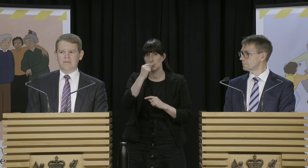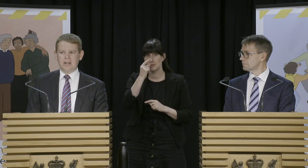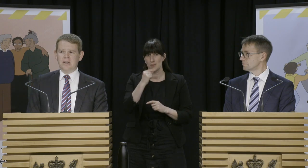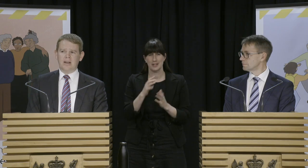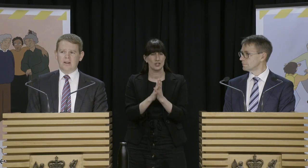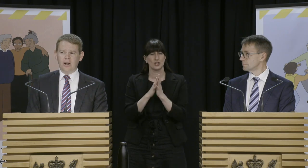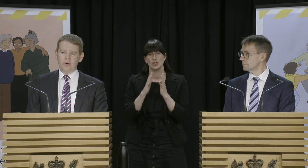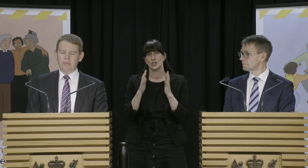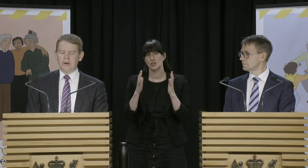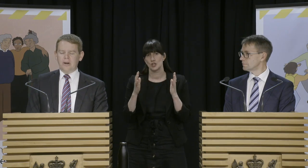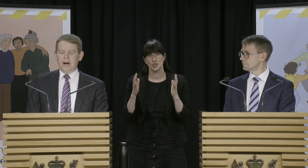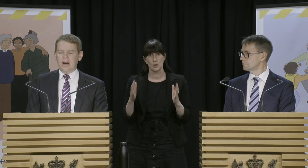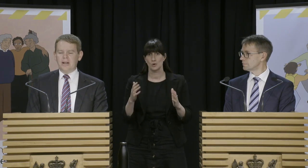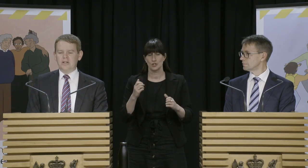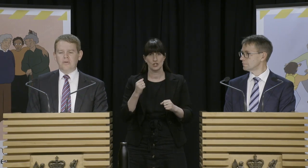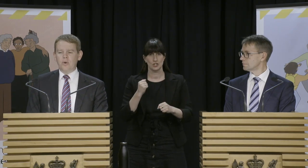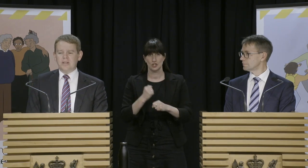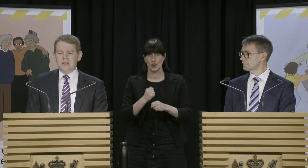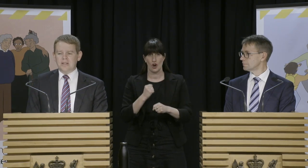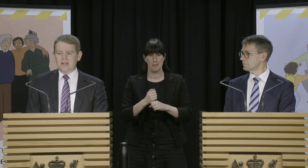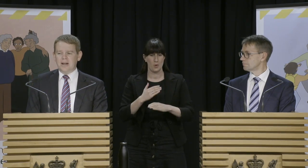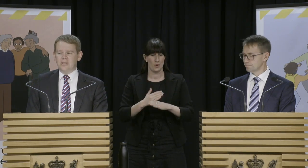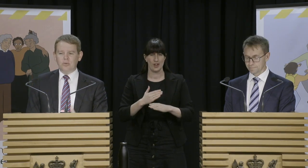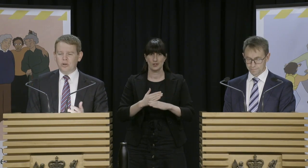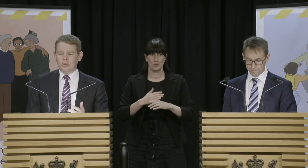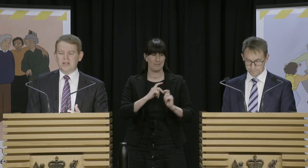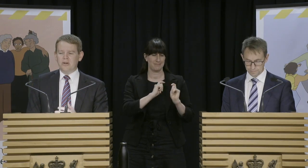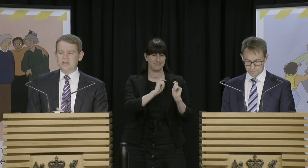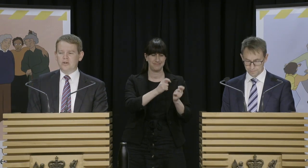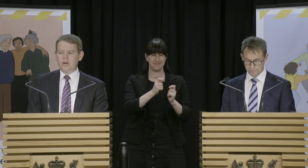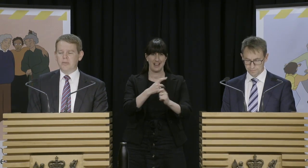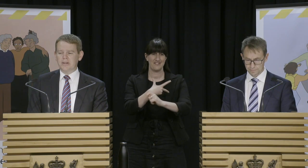undertaking to vaccinate the globe. And as I've always said, and